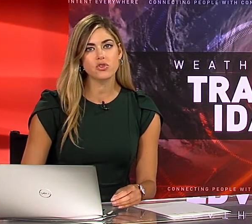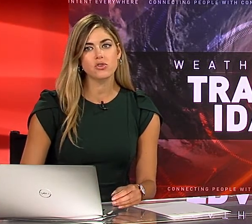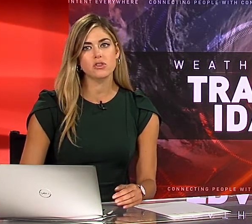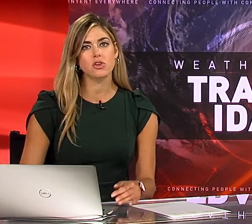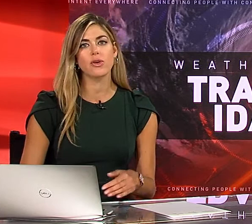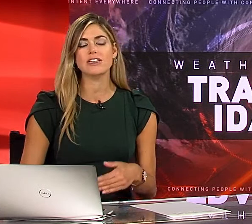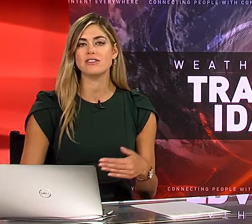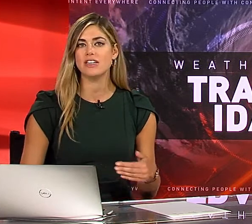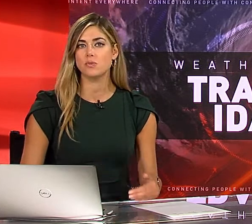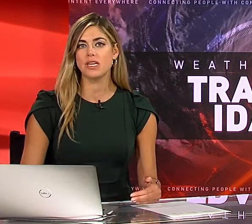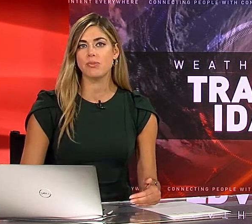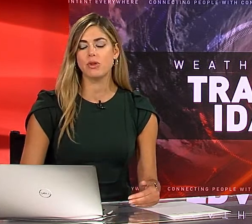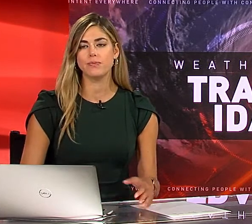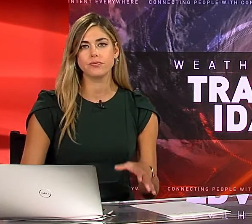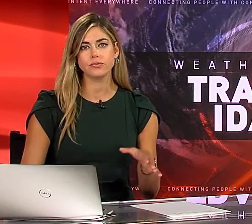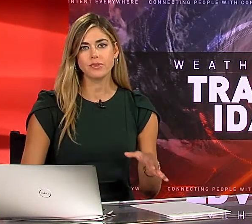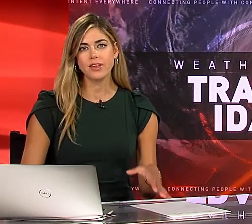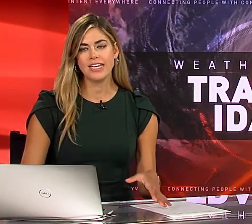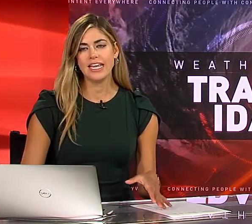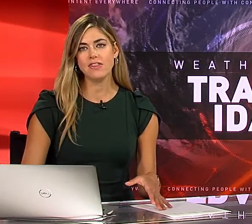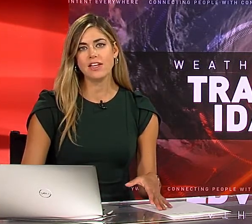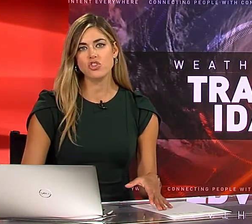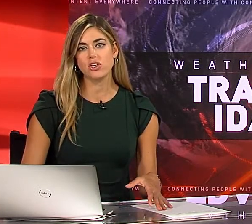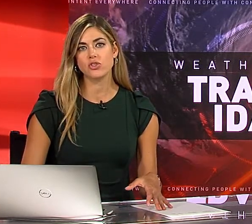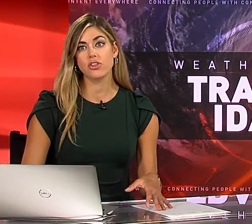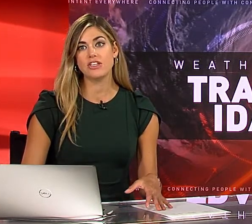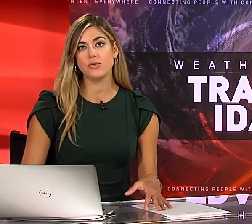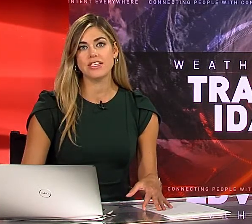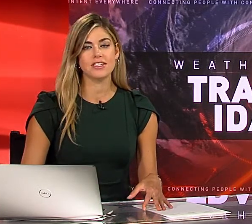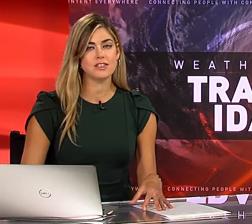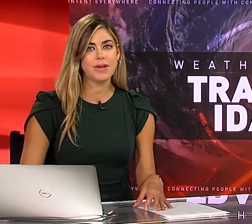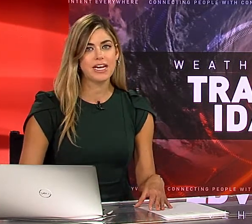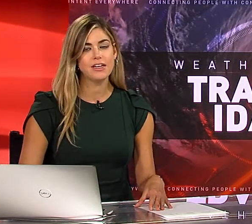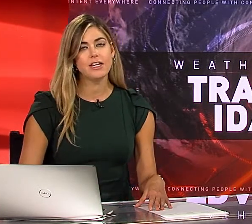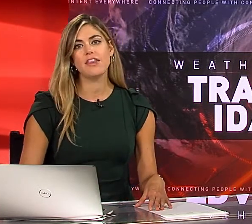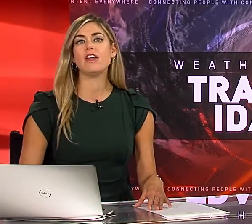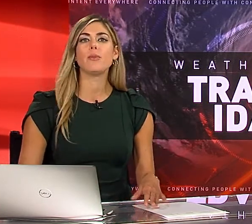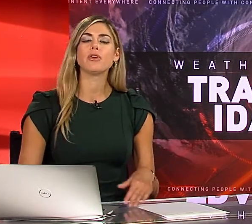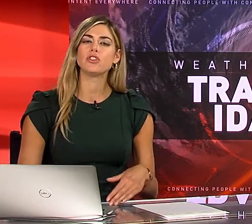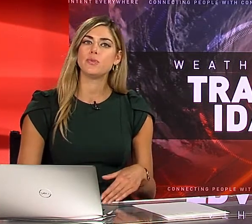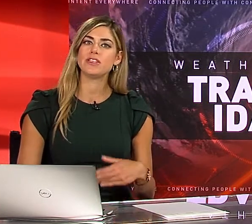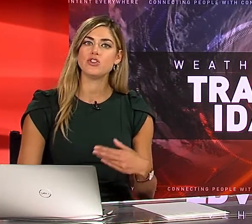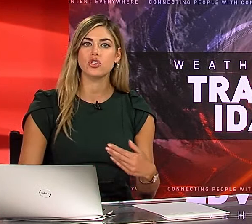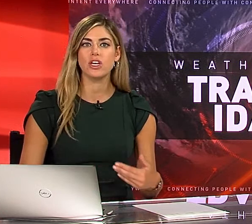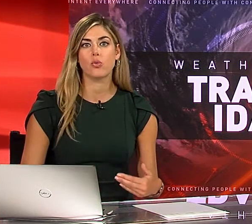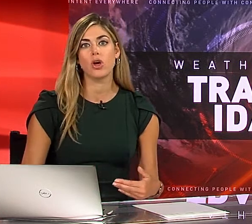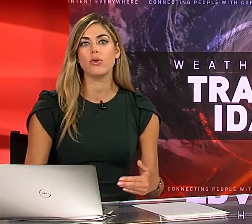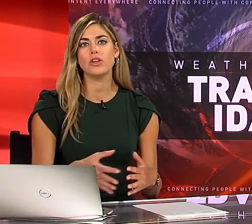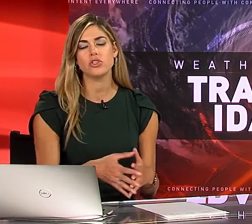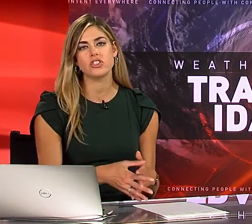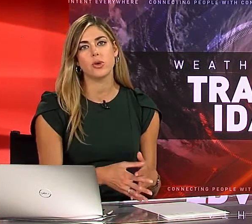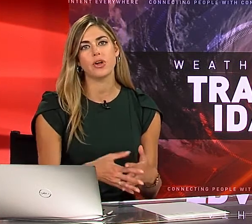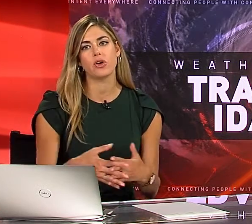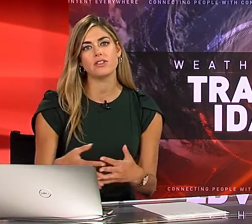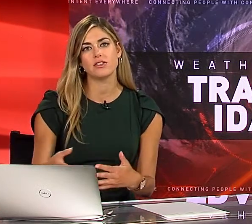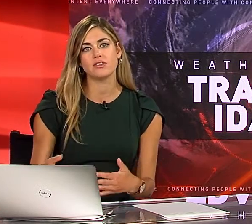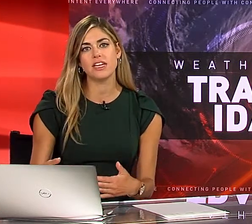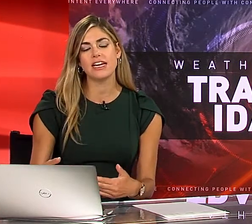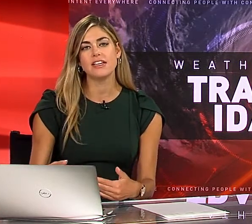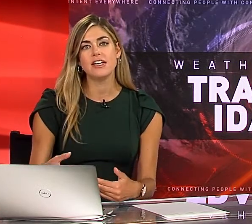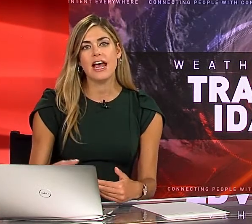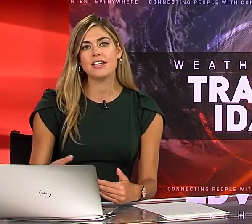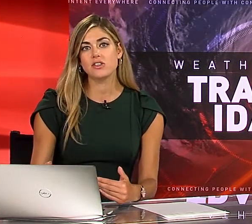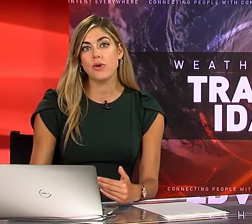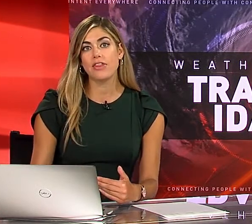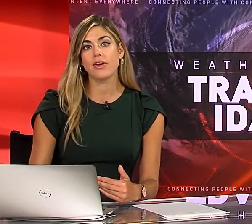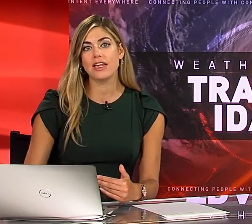state officials, there's already 6 people in that shelter. They do anticipate that number to potentially grow, not just here, but across the